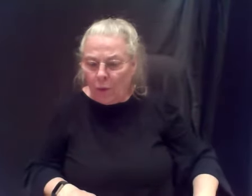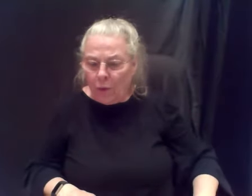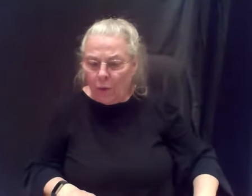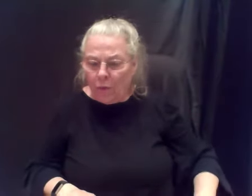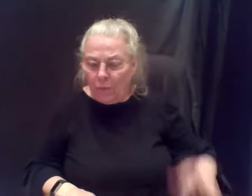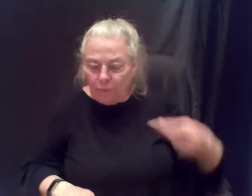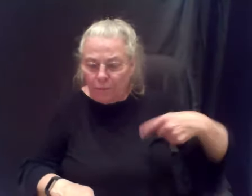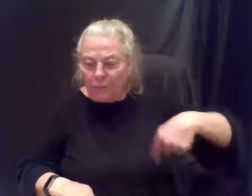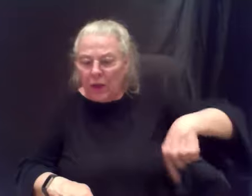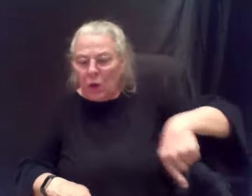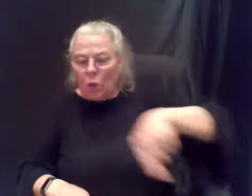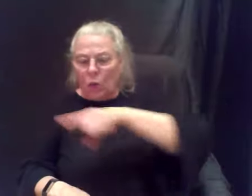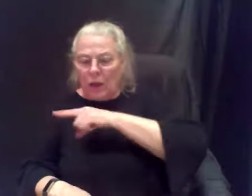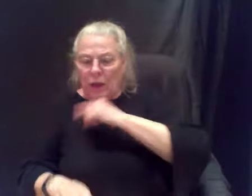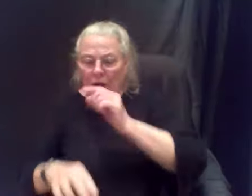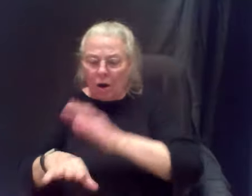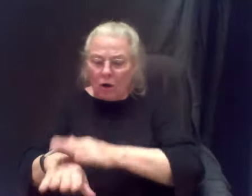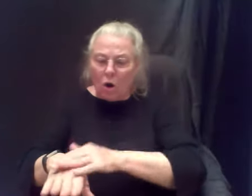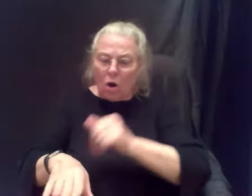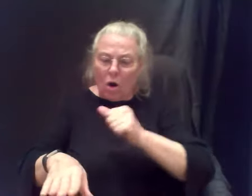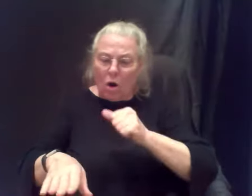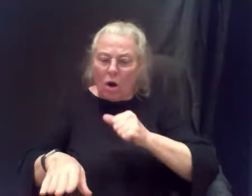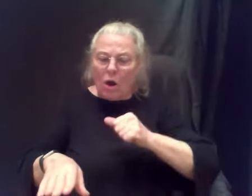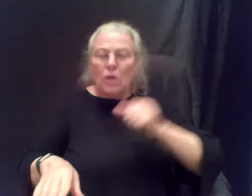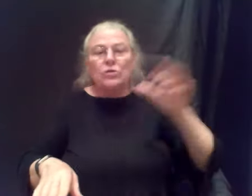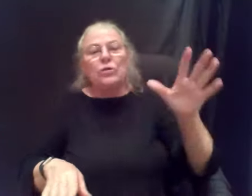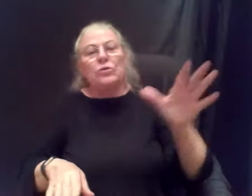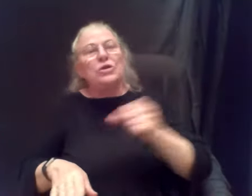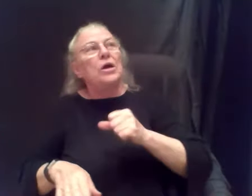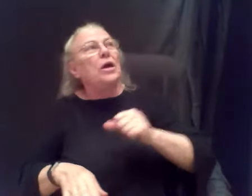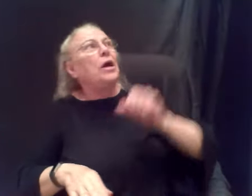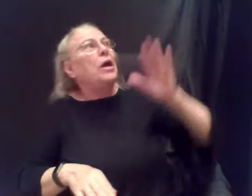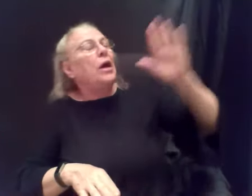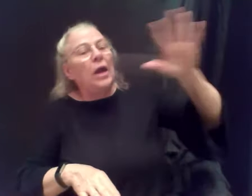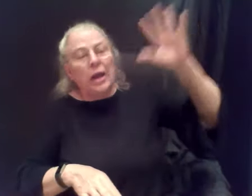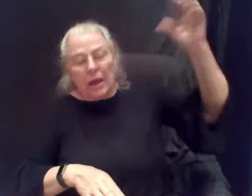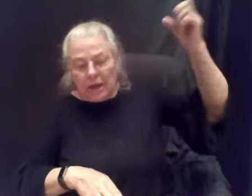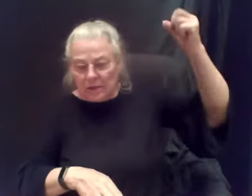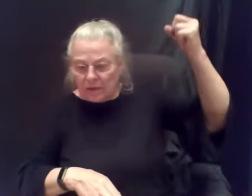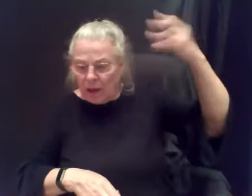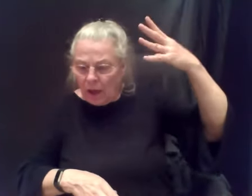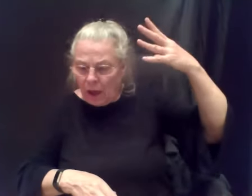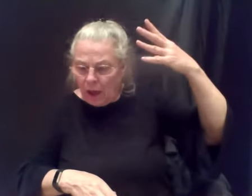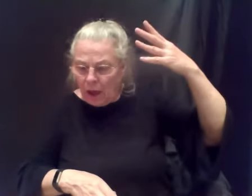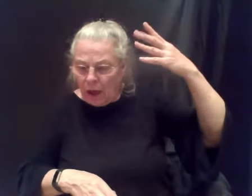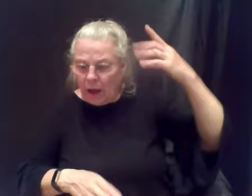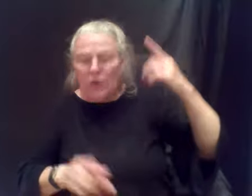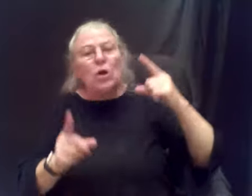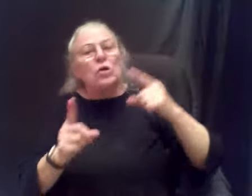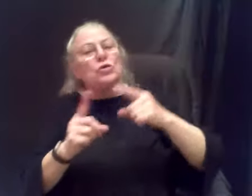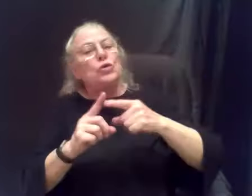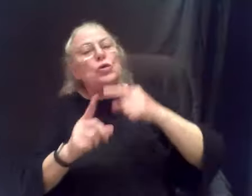Lord? We are called to take His light to